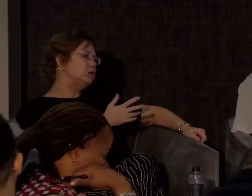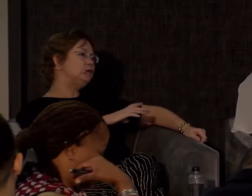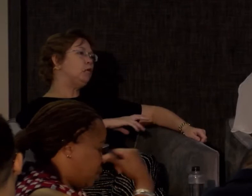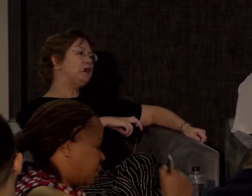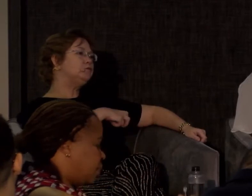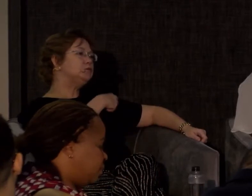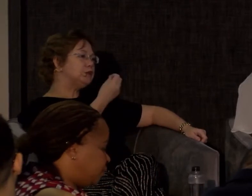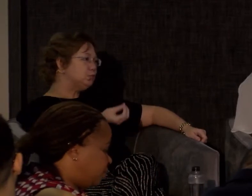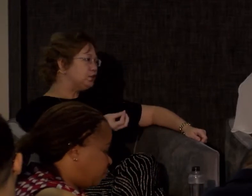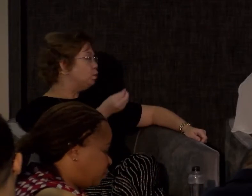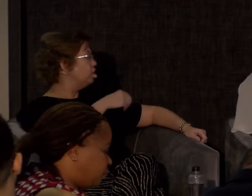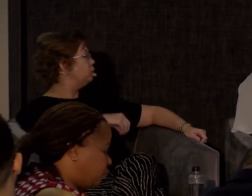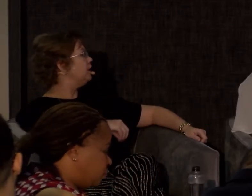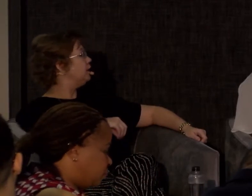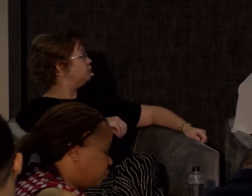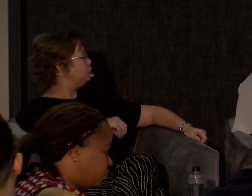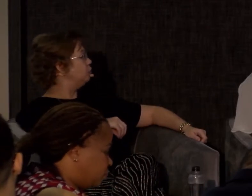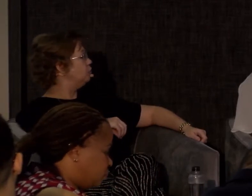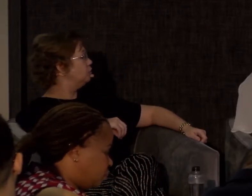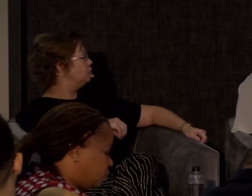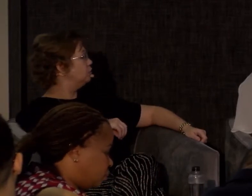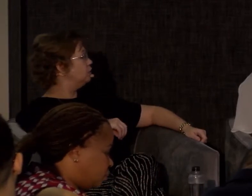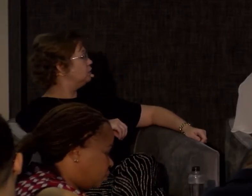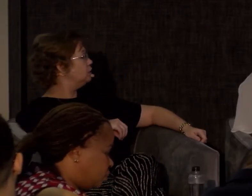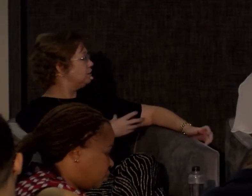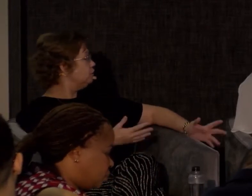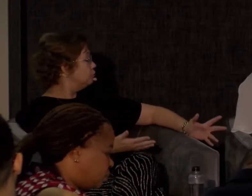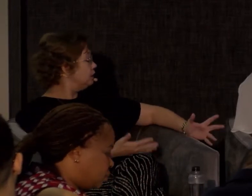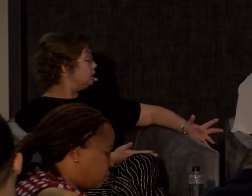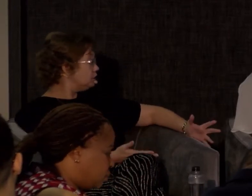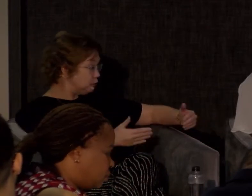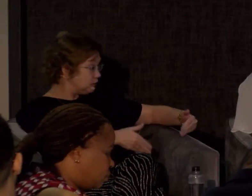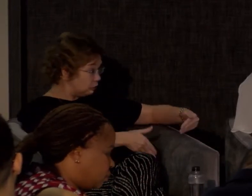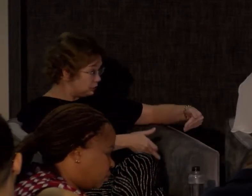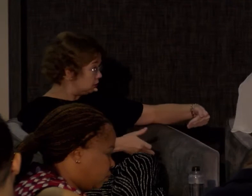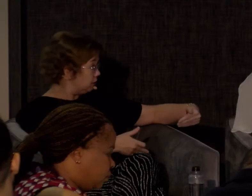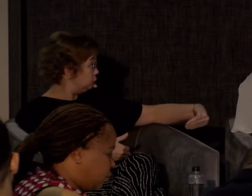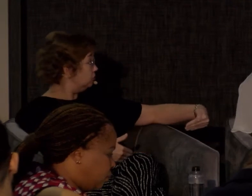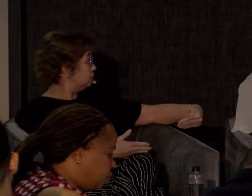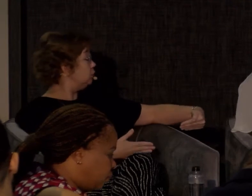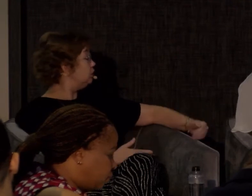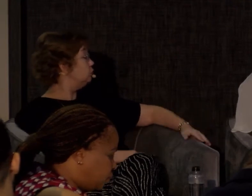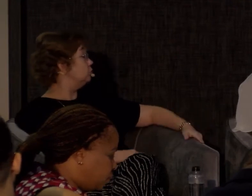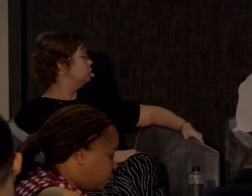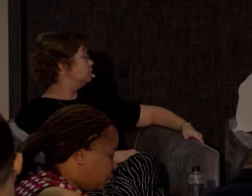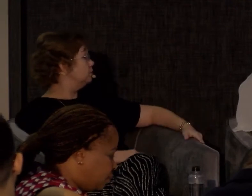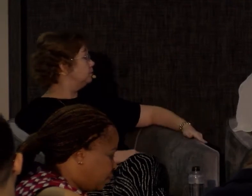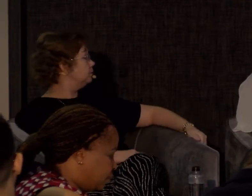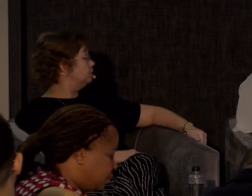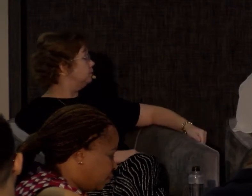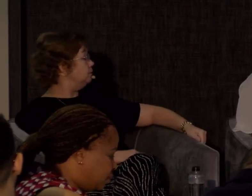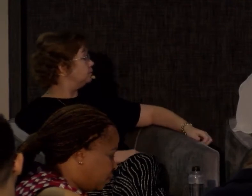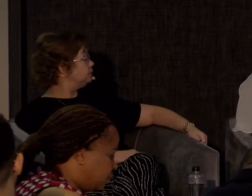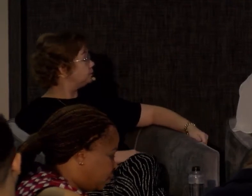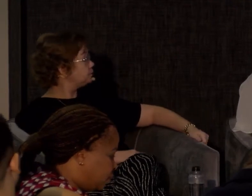understand that we all have to give much more than we gave before. I think for me, leadership is start here and do the thing you need to do. What I'm